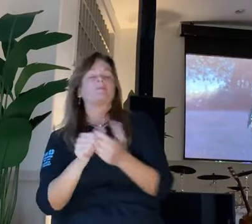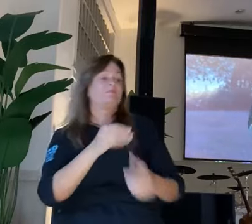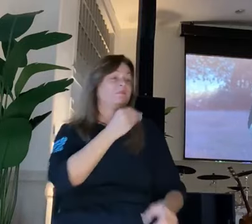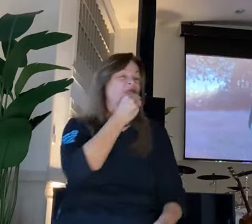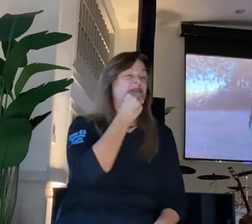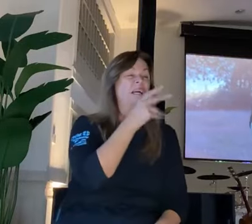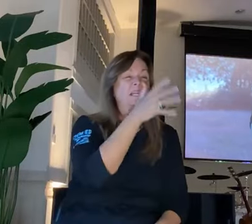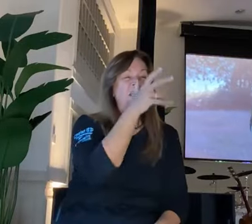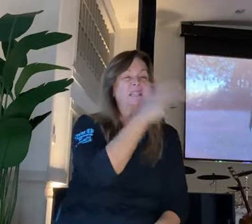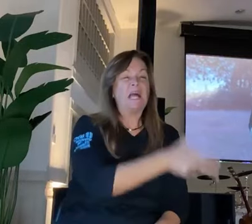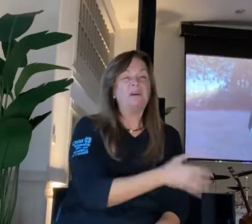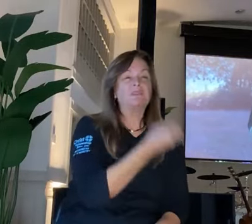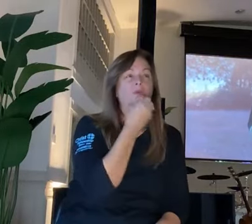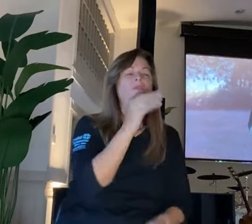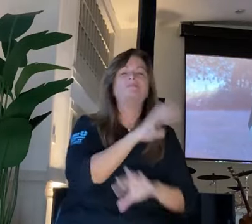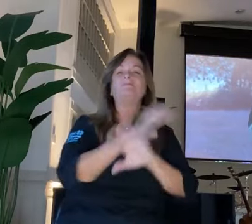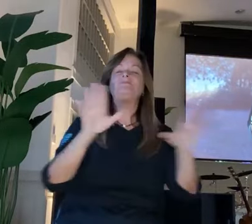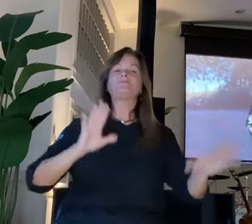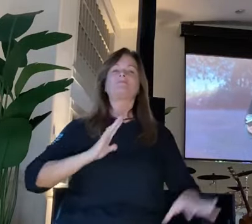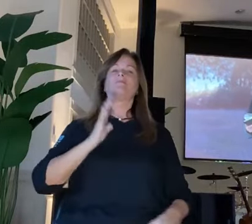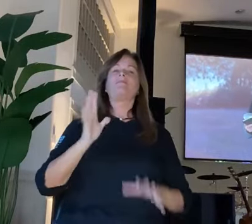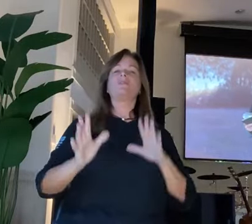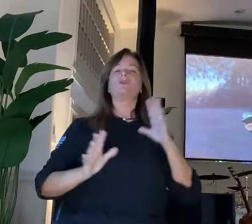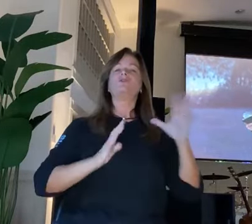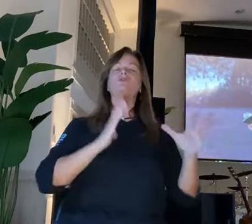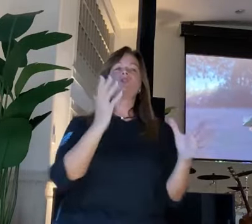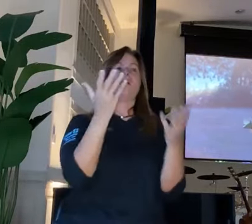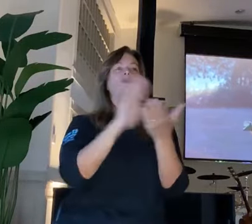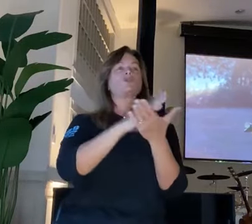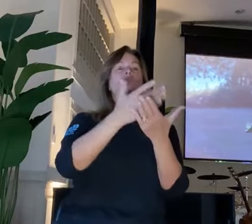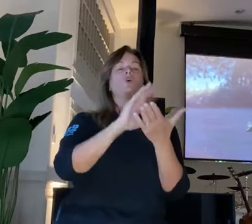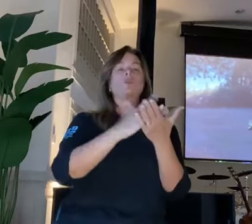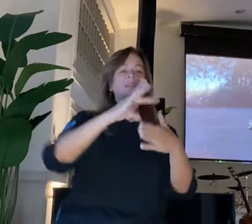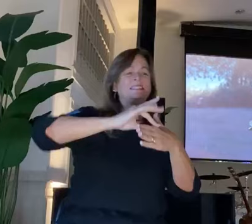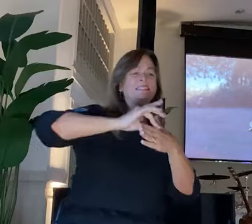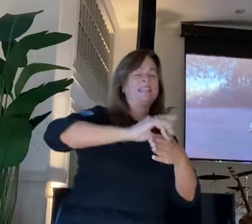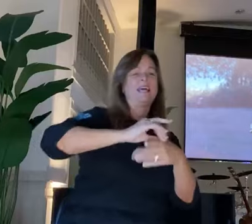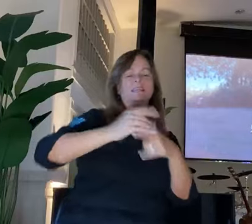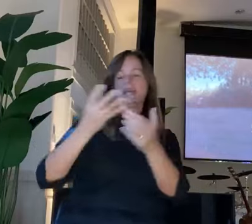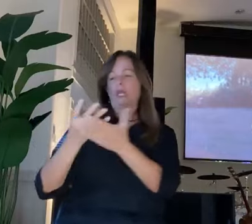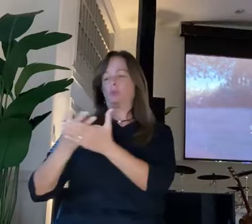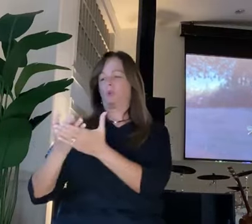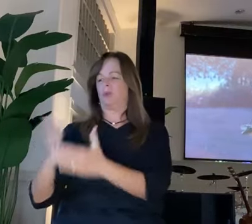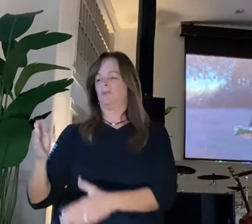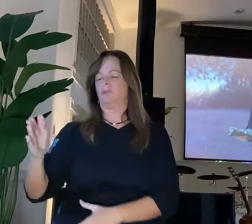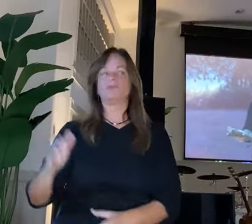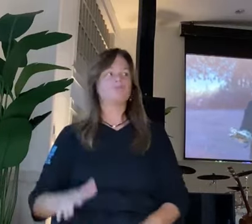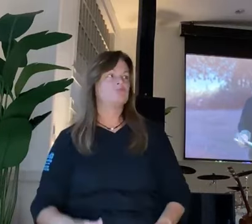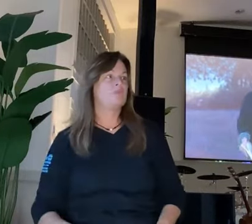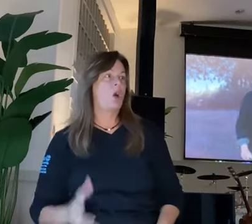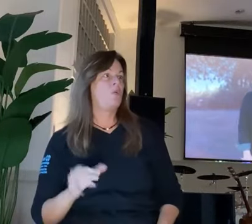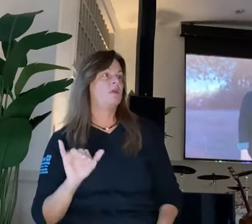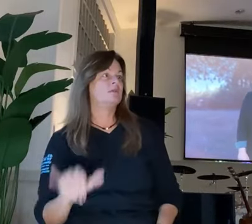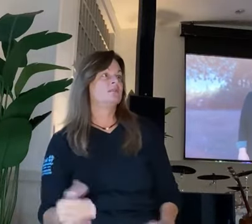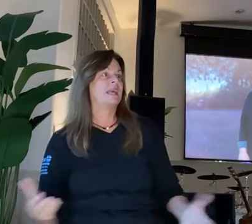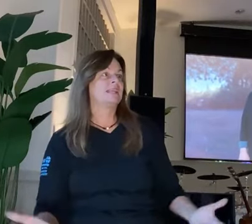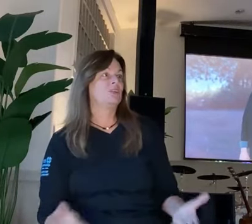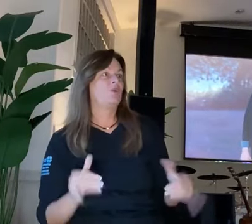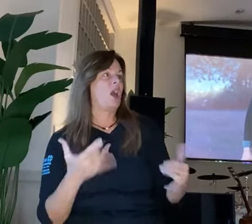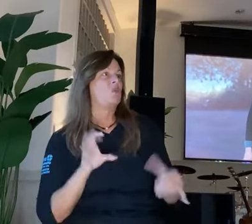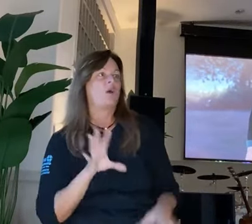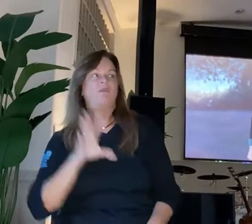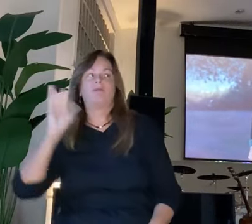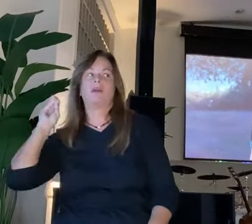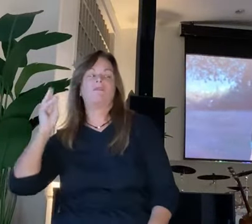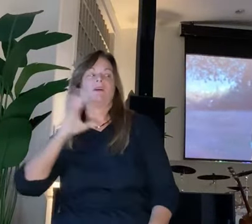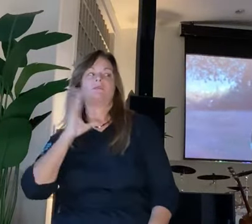to eat spam. They had a chef. They had cooked tenderloin and grilled salmon, and I'm like, we stayed for a couple more weeks. I